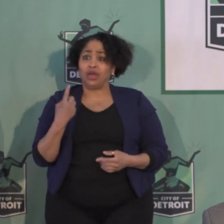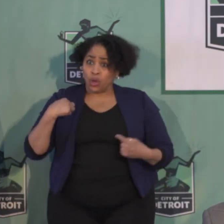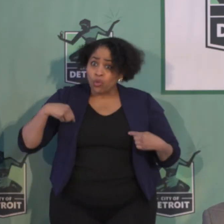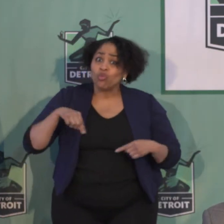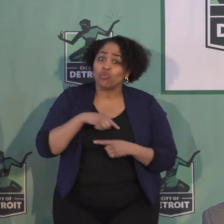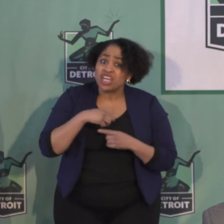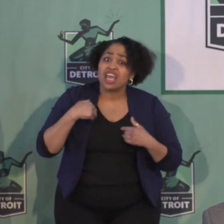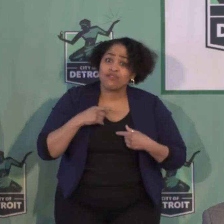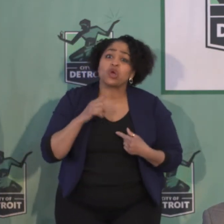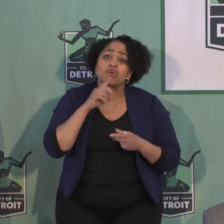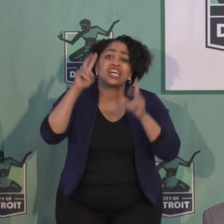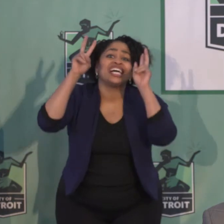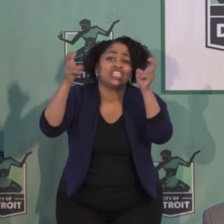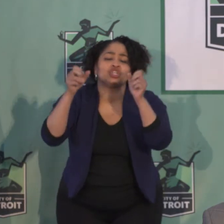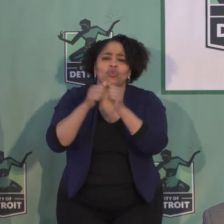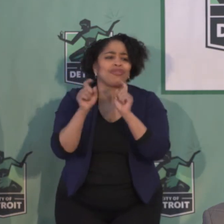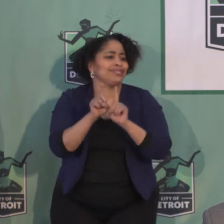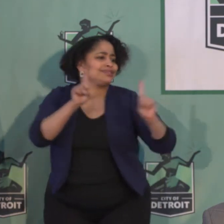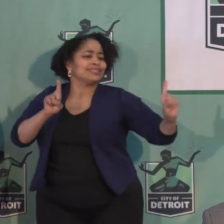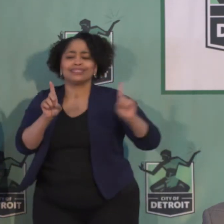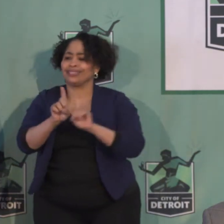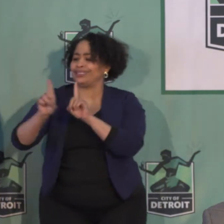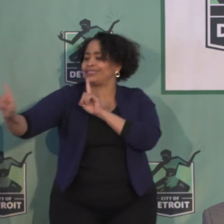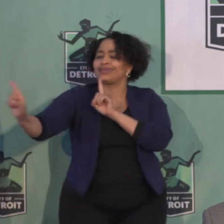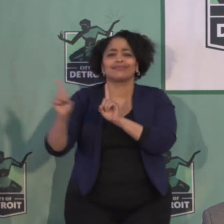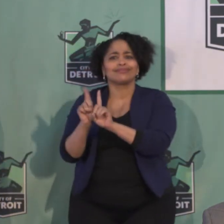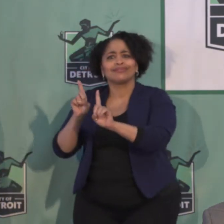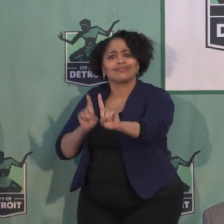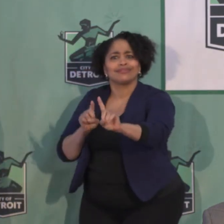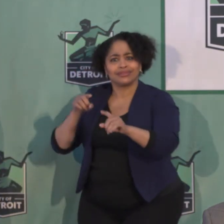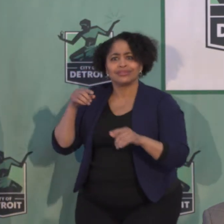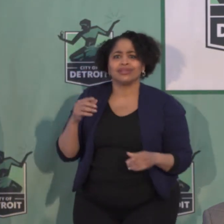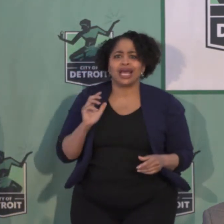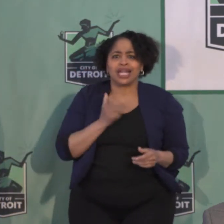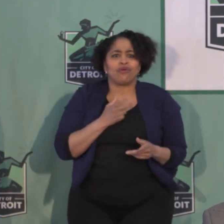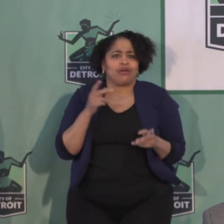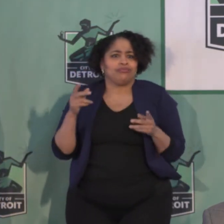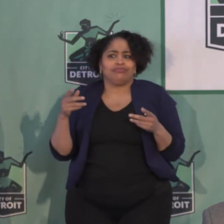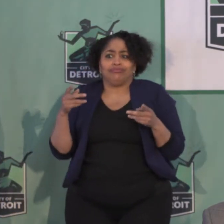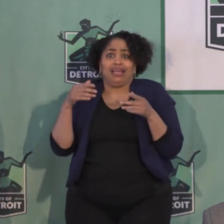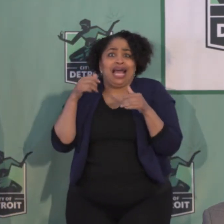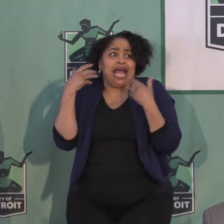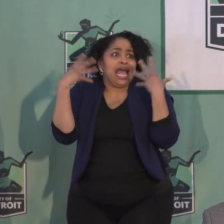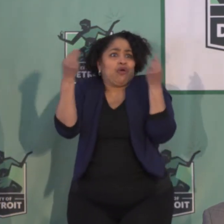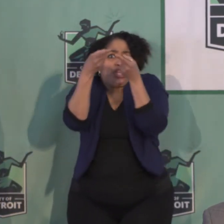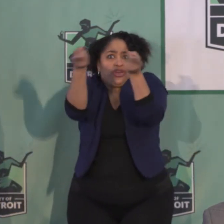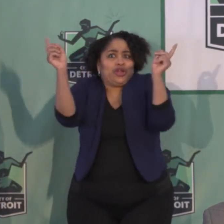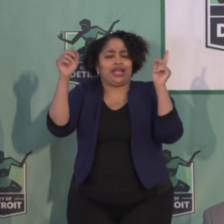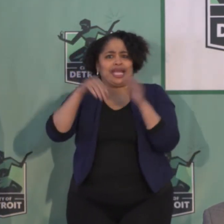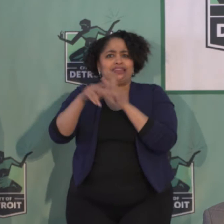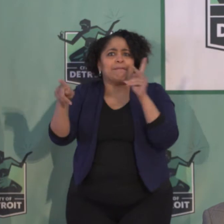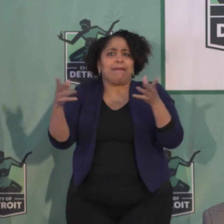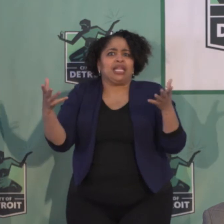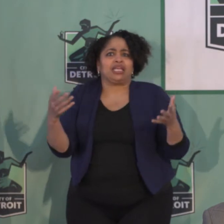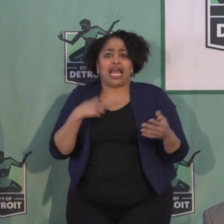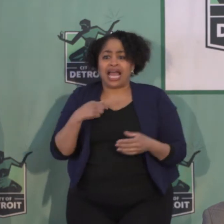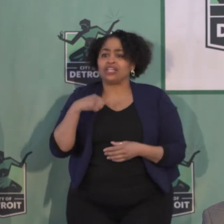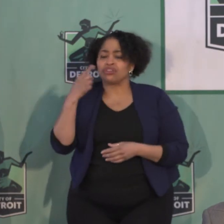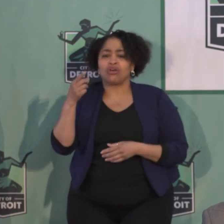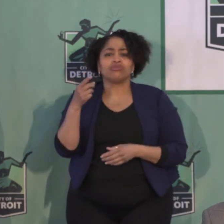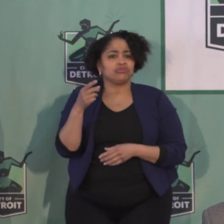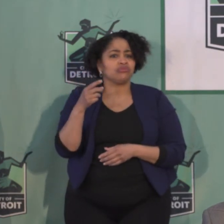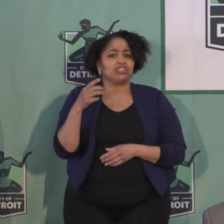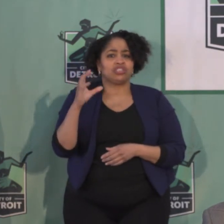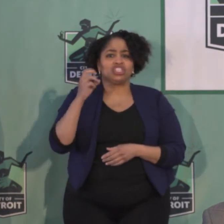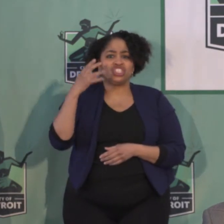got real issues with distancing in our public places. And so I have said to Assistant Chief White,